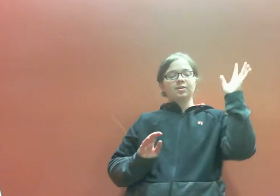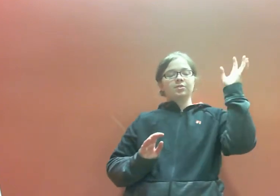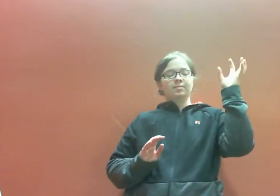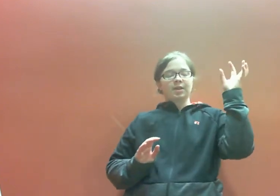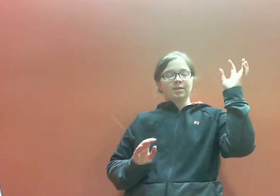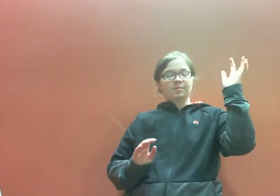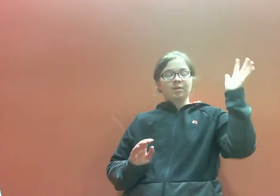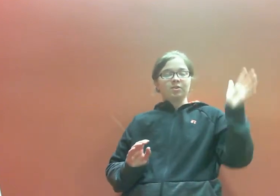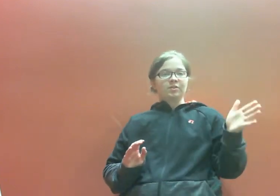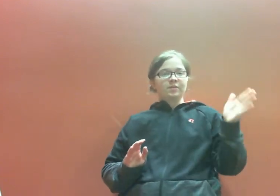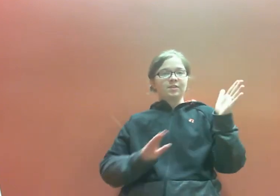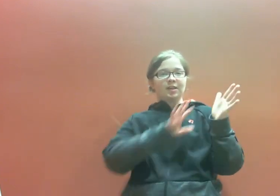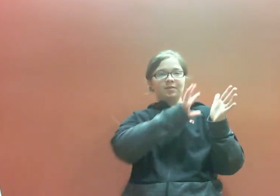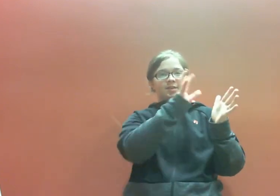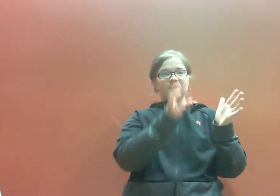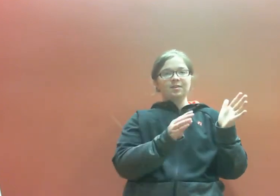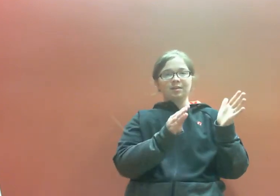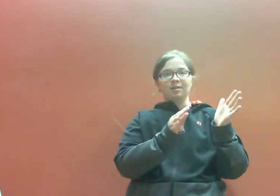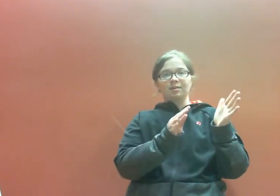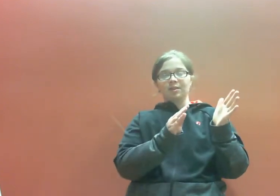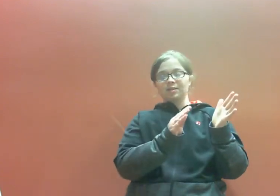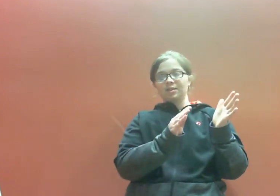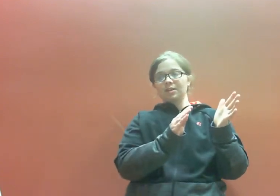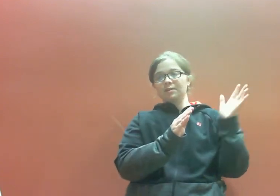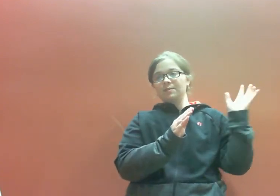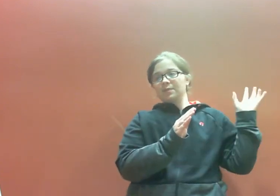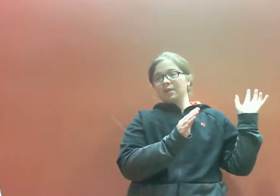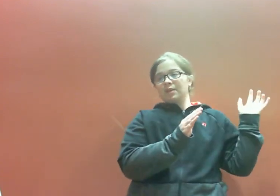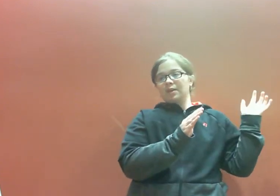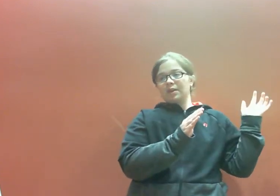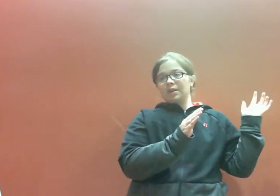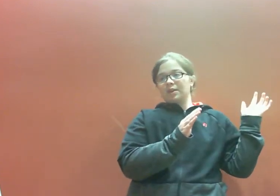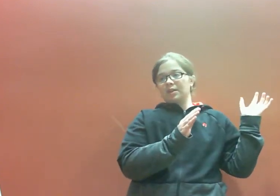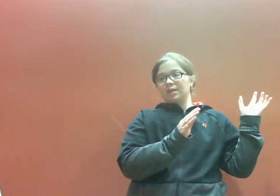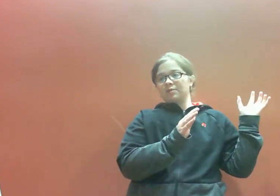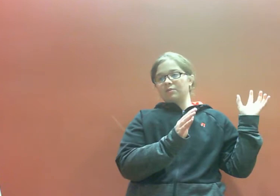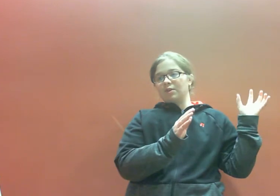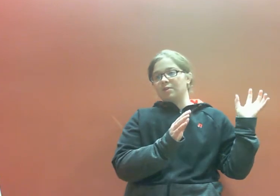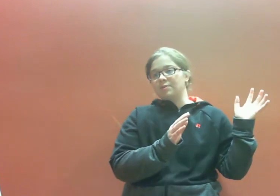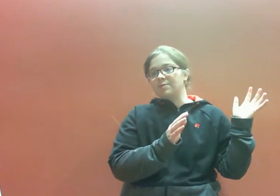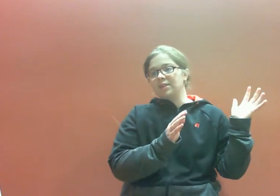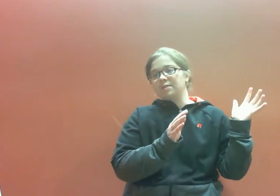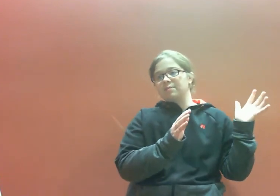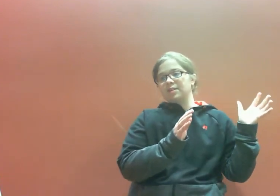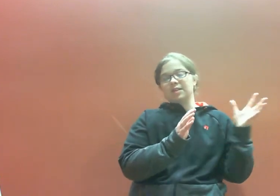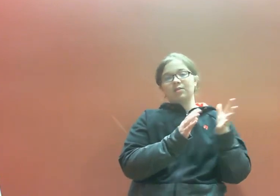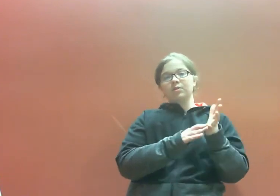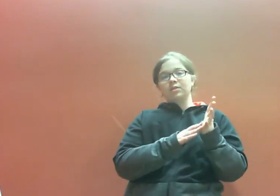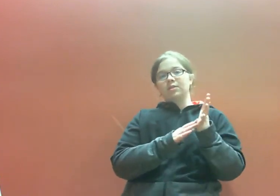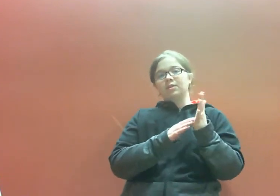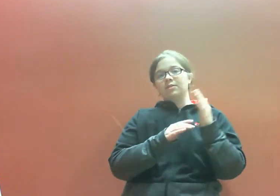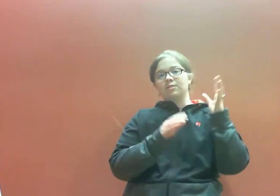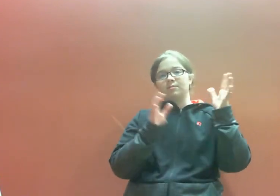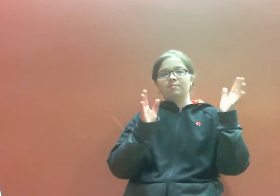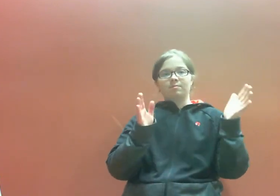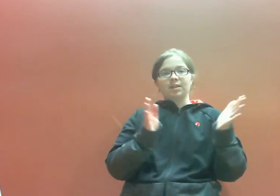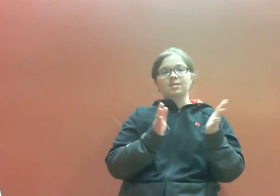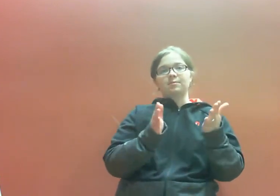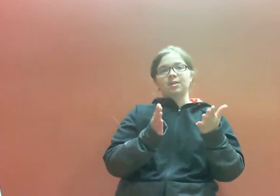eardrum has a bigger surface on the outside than on the inside, it speeds up the sound, so it makes the waves